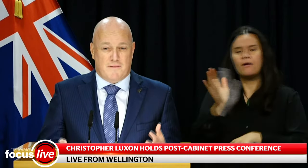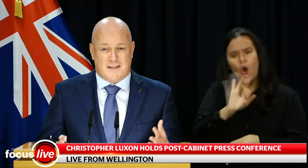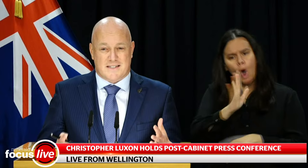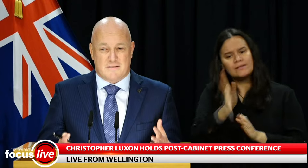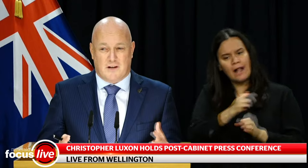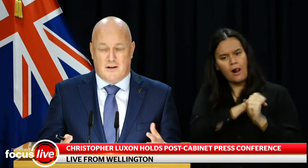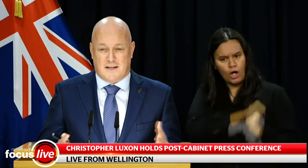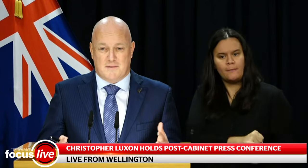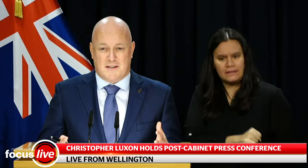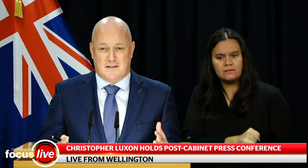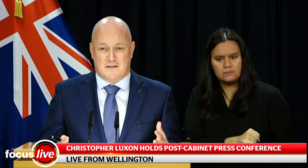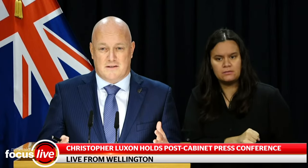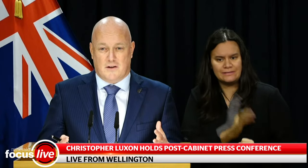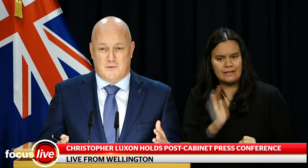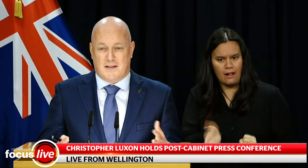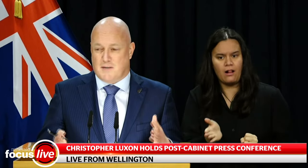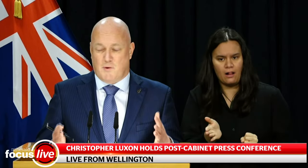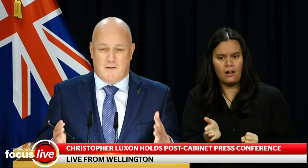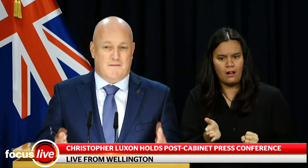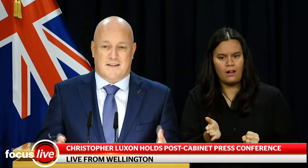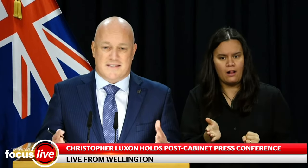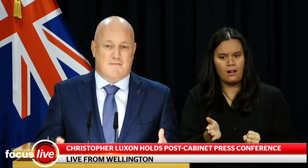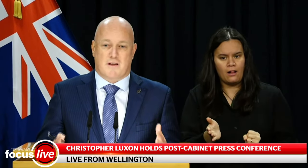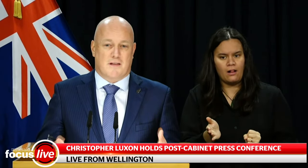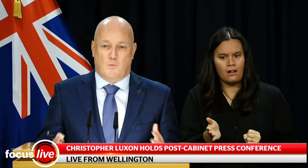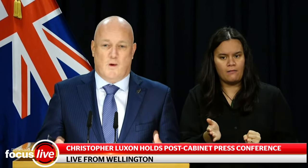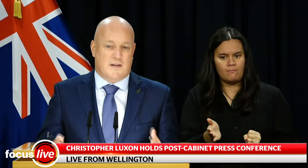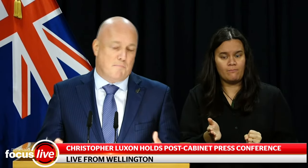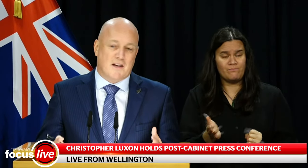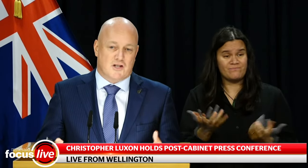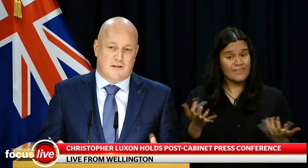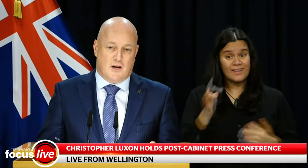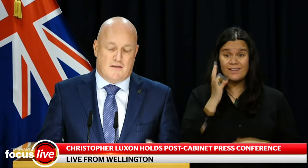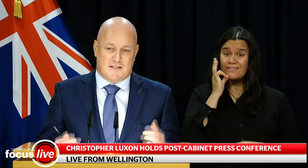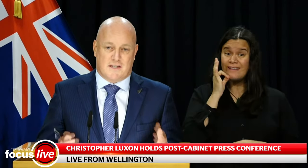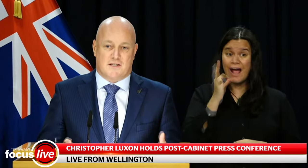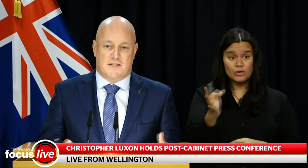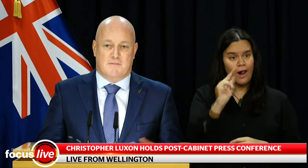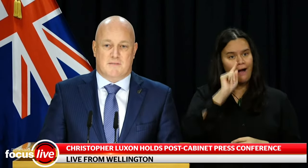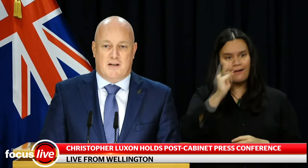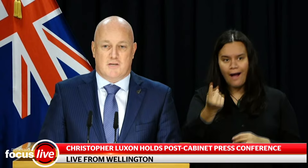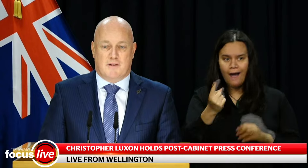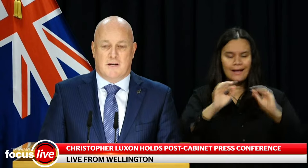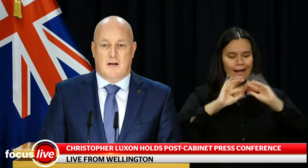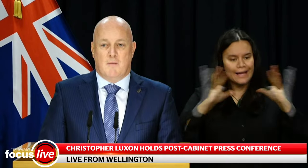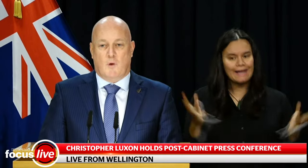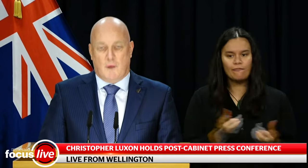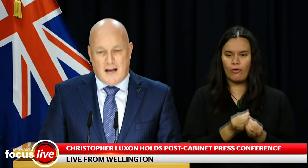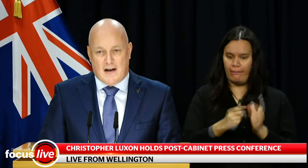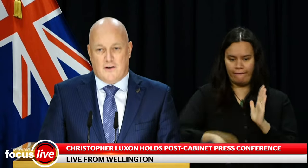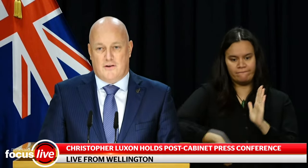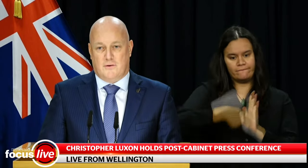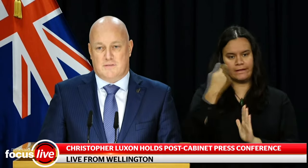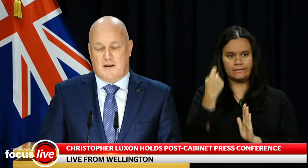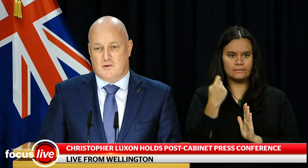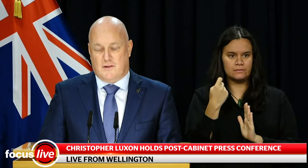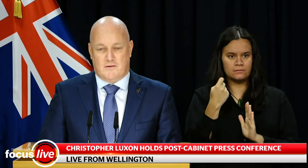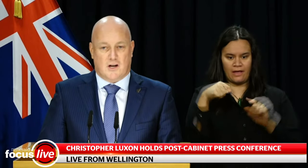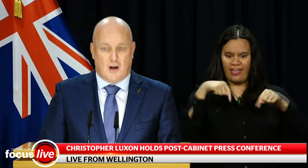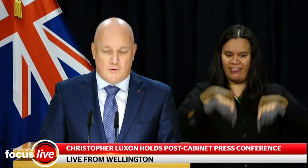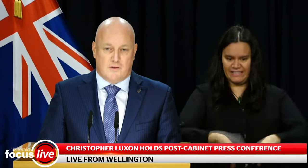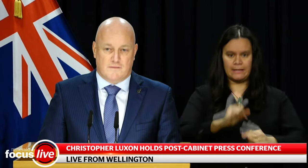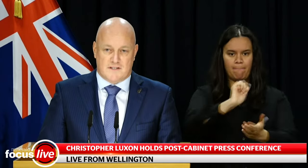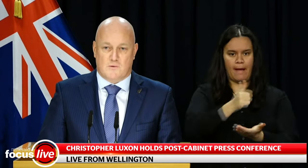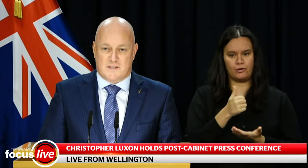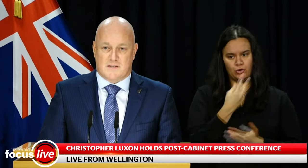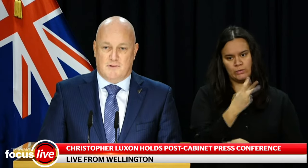we won't fix, you know, as I keep saying, you know, to our team, we won't fix everything in one budget, you know, after 6 years of mismanagement. But what we are going to do is make sure that there is